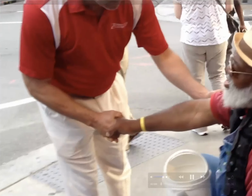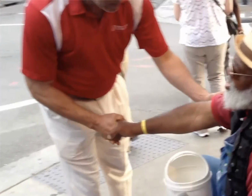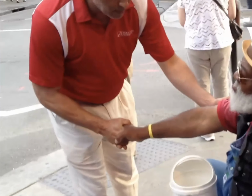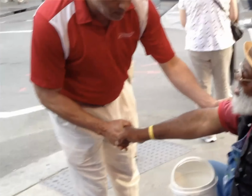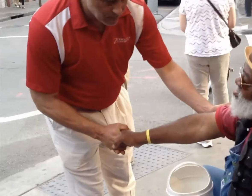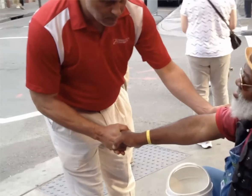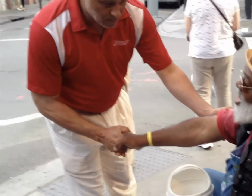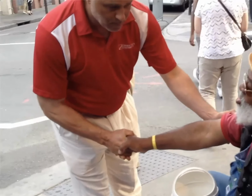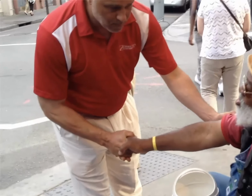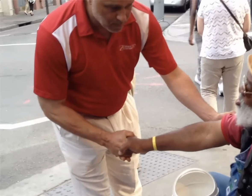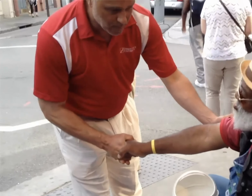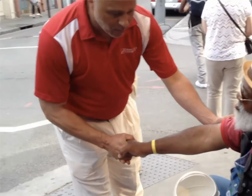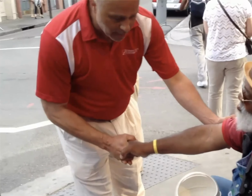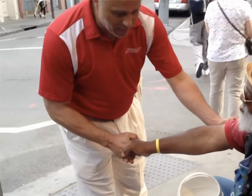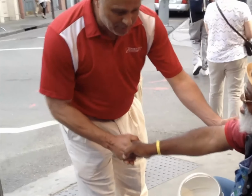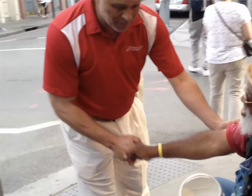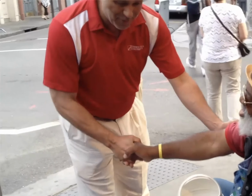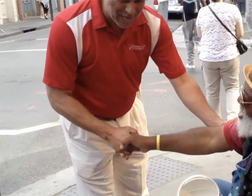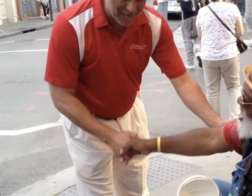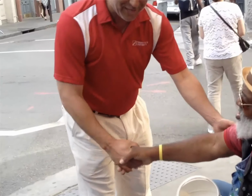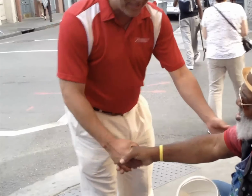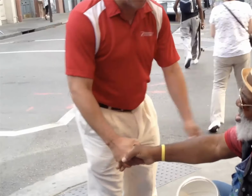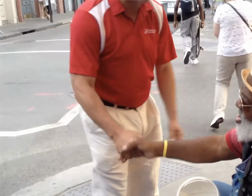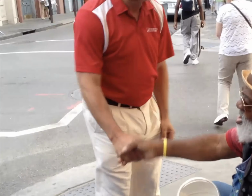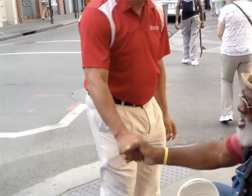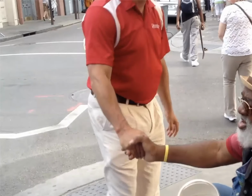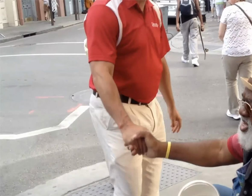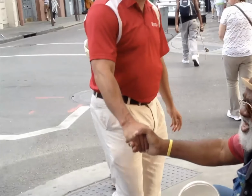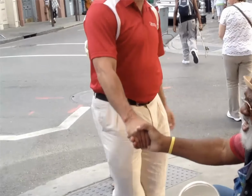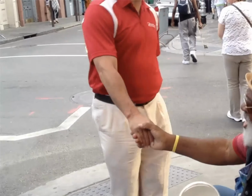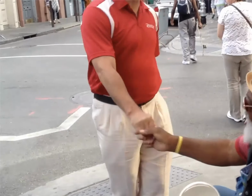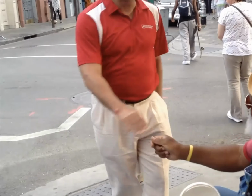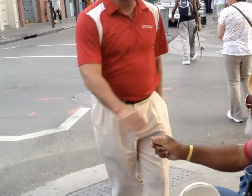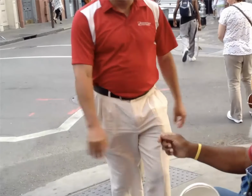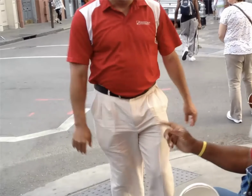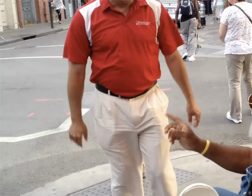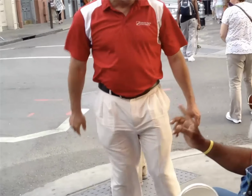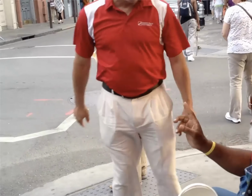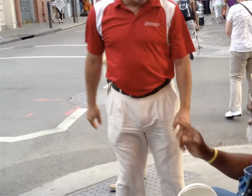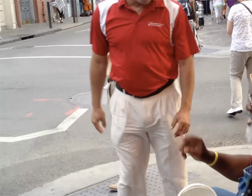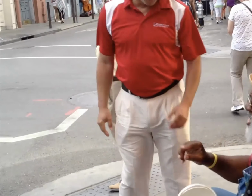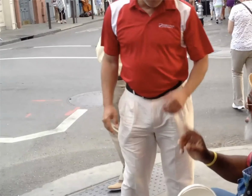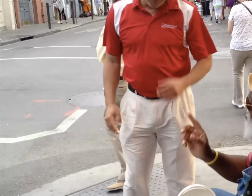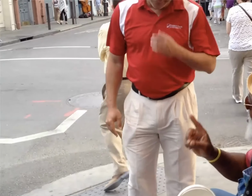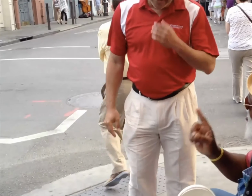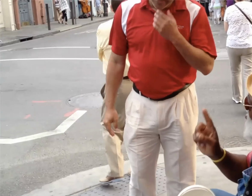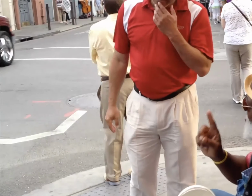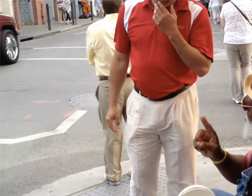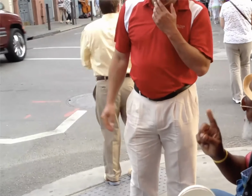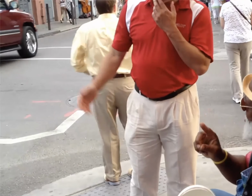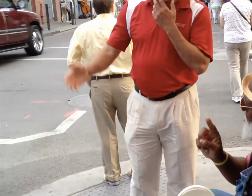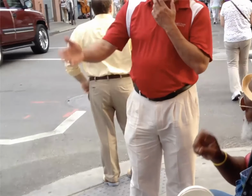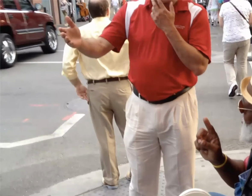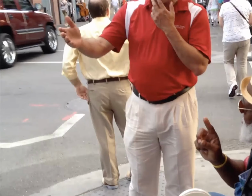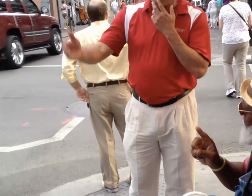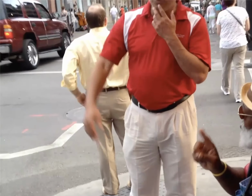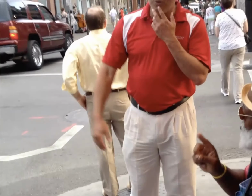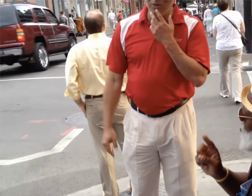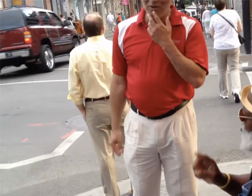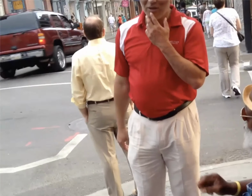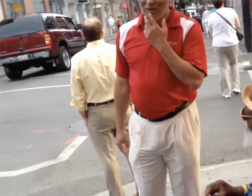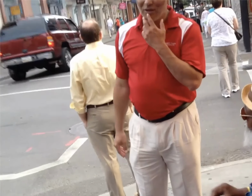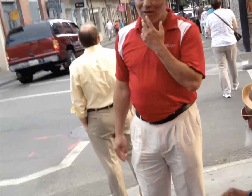For coming to my home. All right, baby, okay. But I hear about. No, it's about, your home. I'm